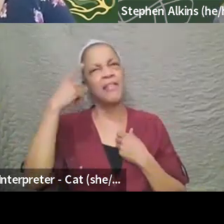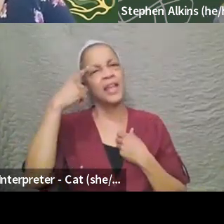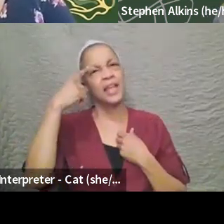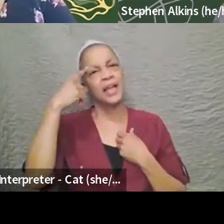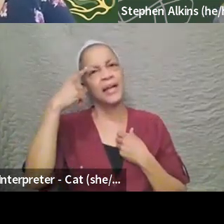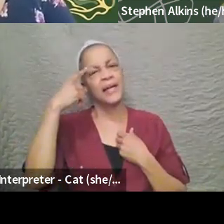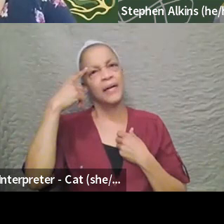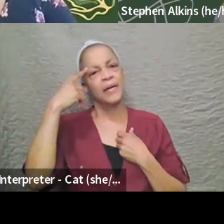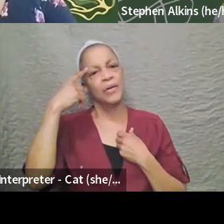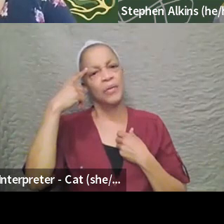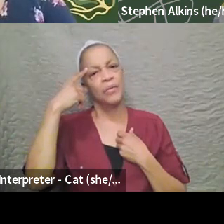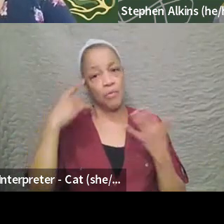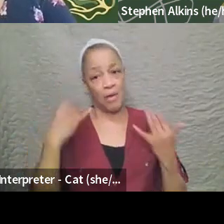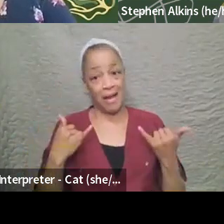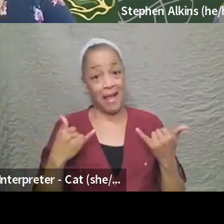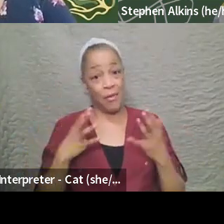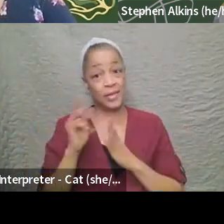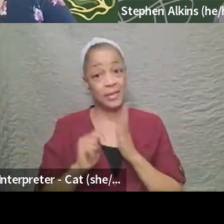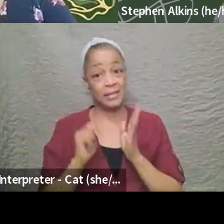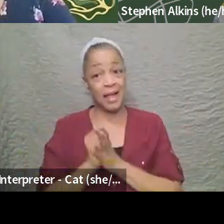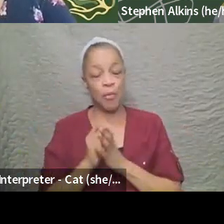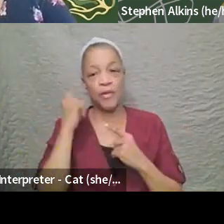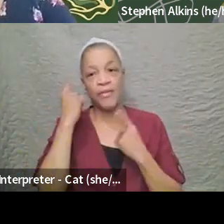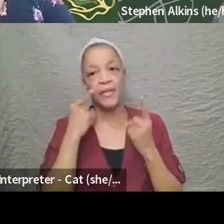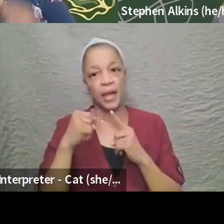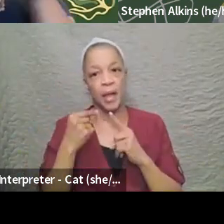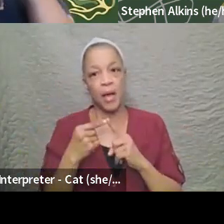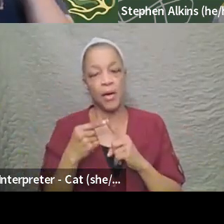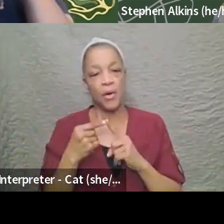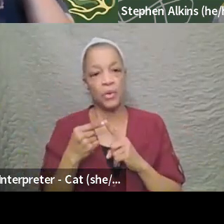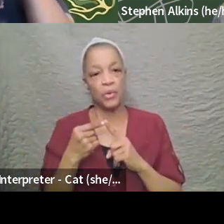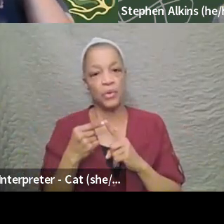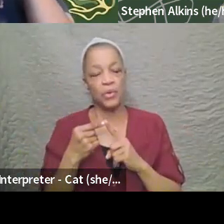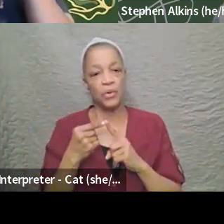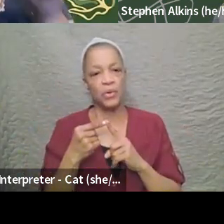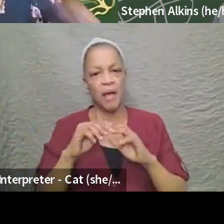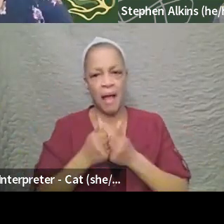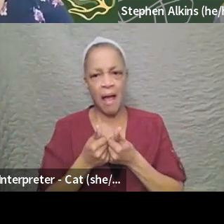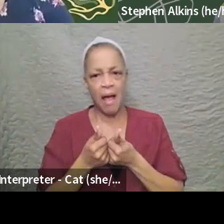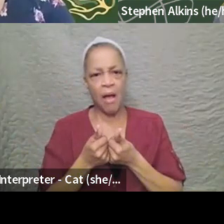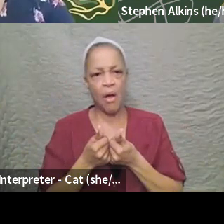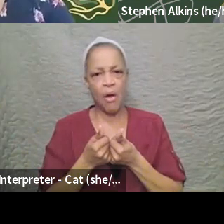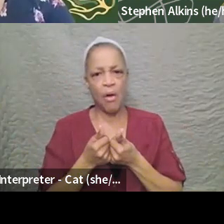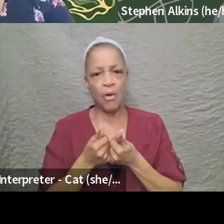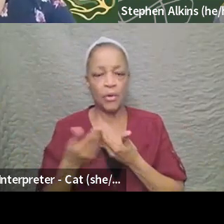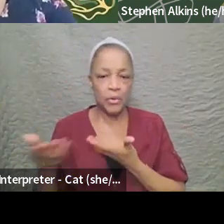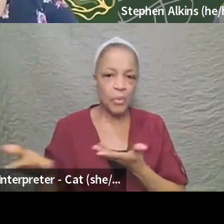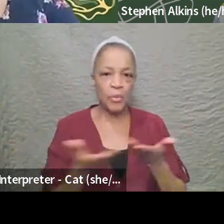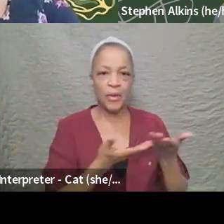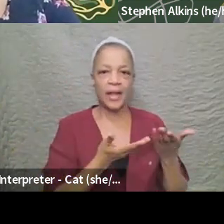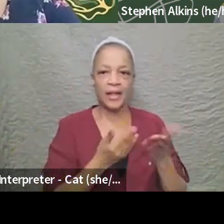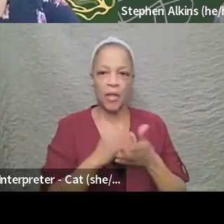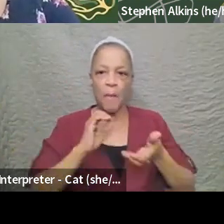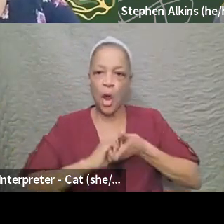we're at this stage we're really thinking about how to bring those